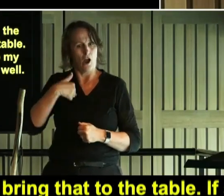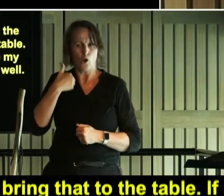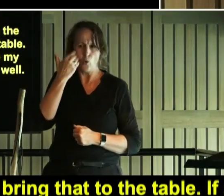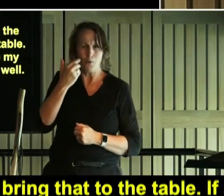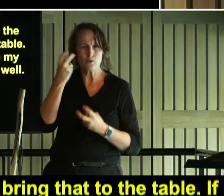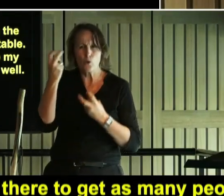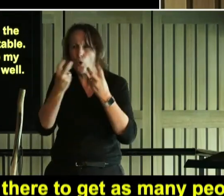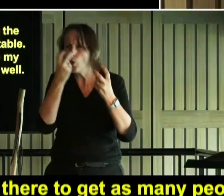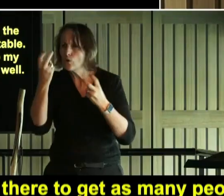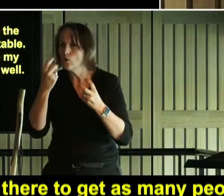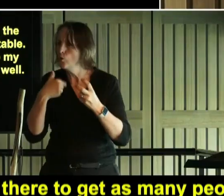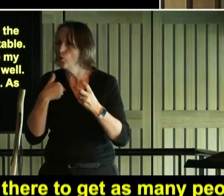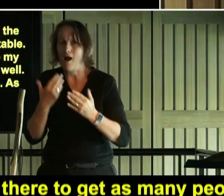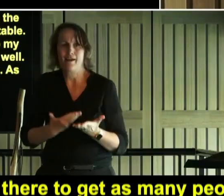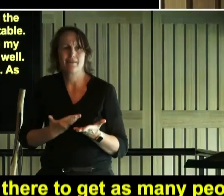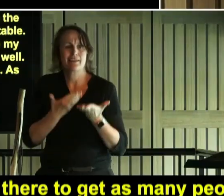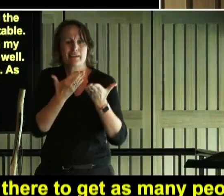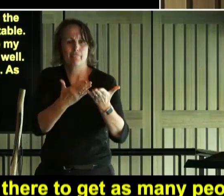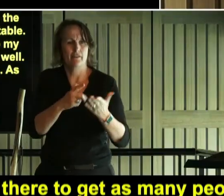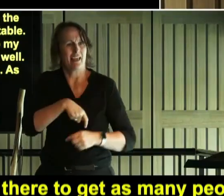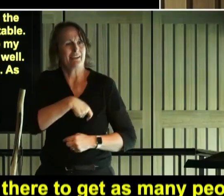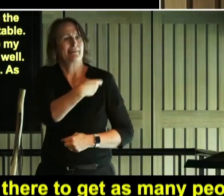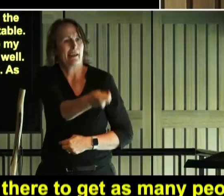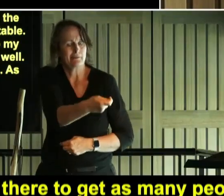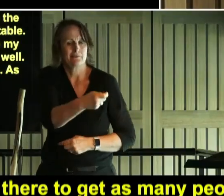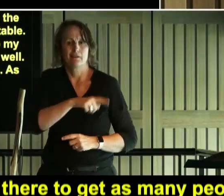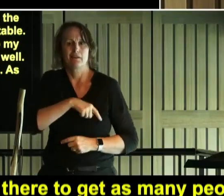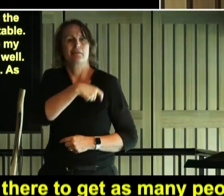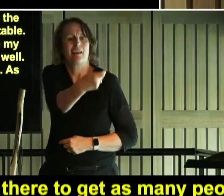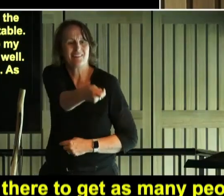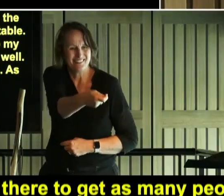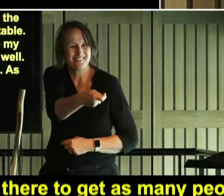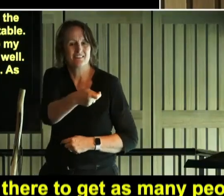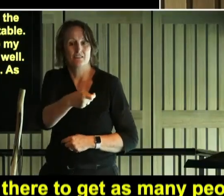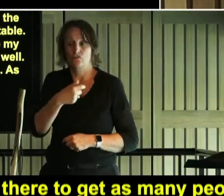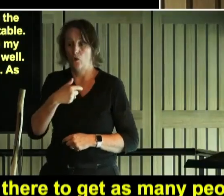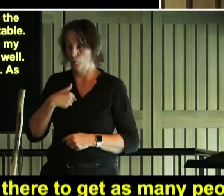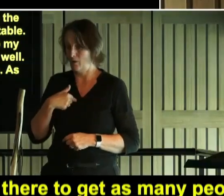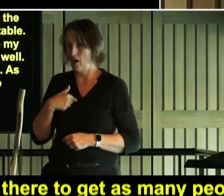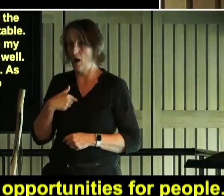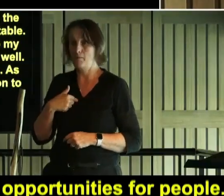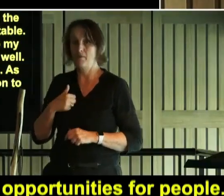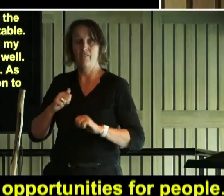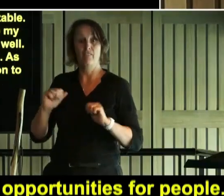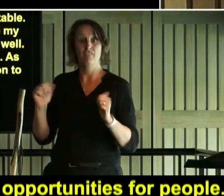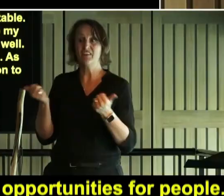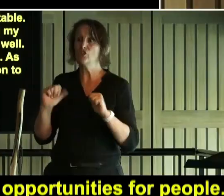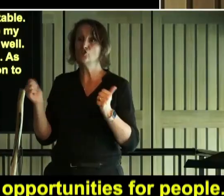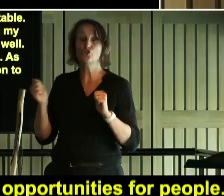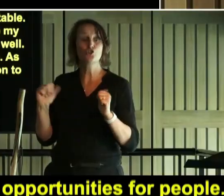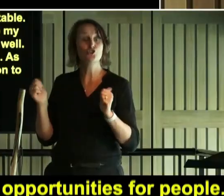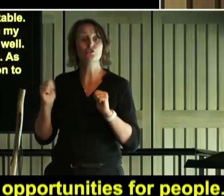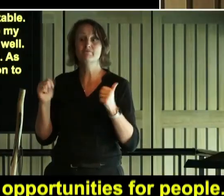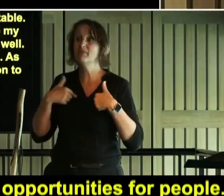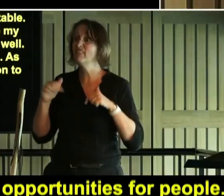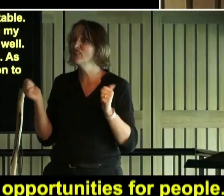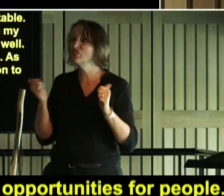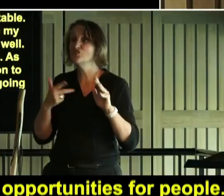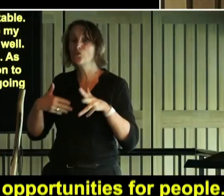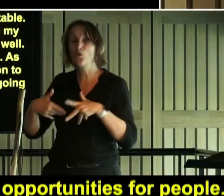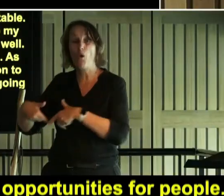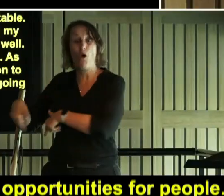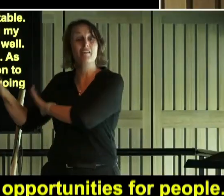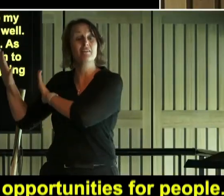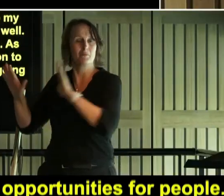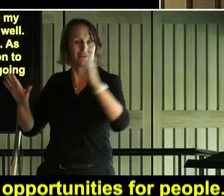for someone to pass the baton to and share that knowledge so that when I'm sort of gone across to the dreaming, other